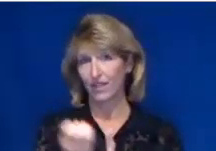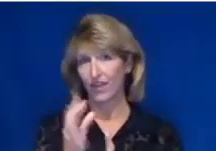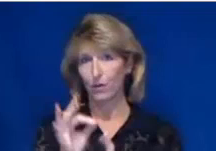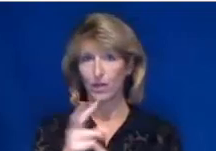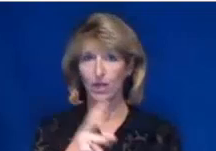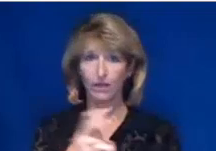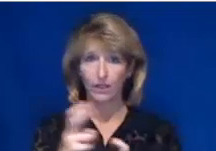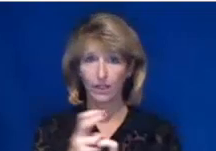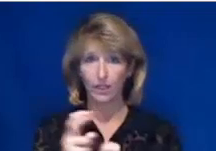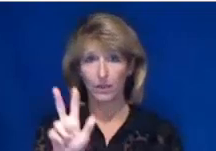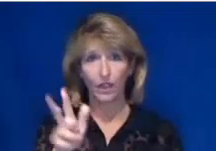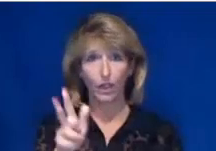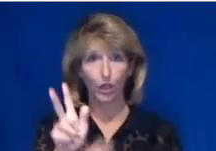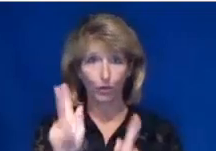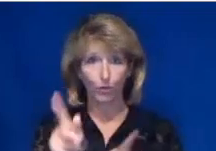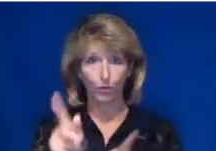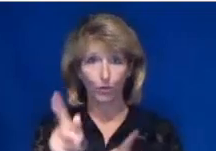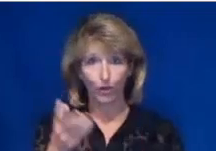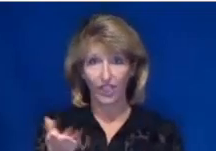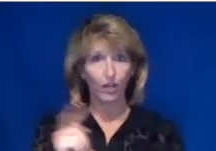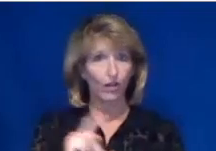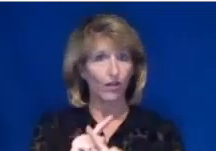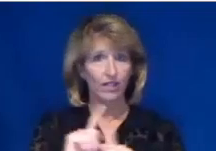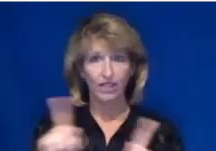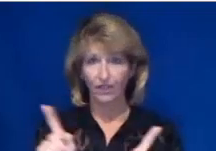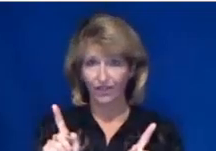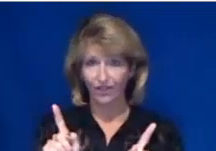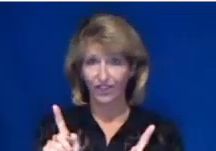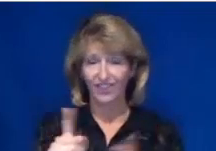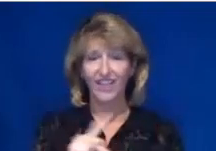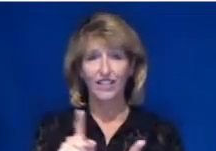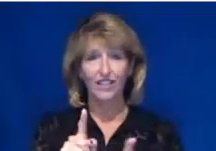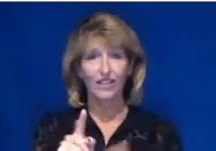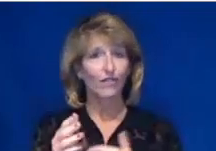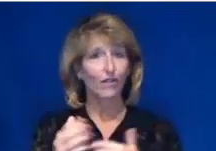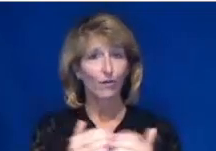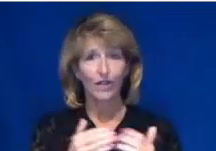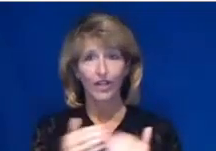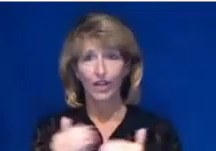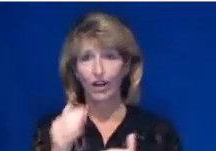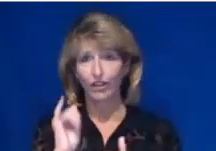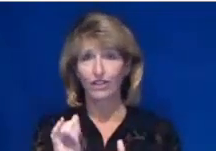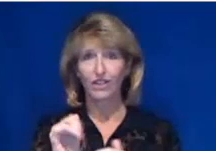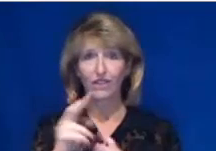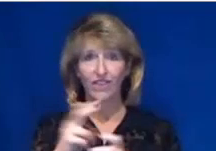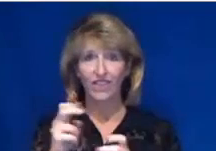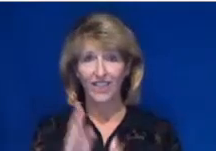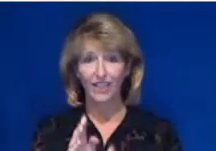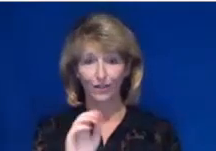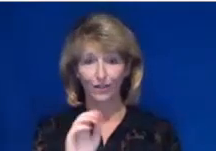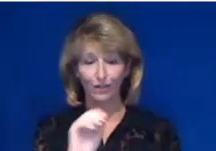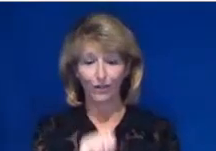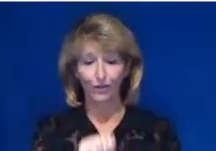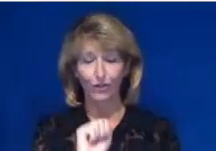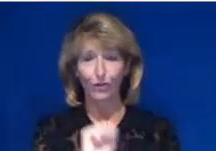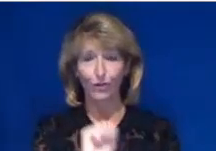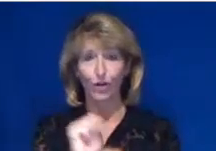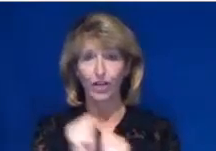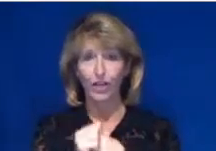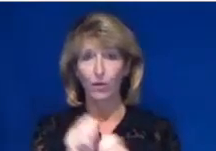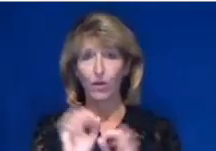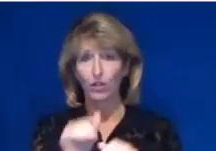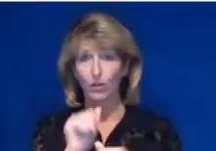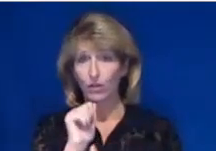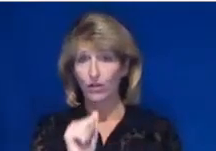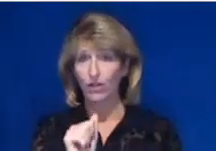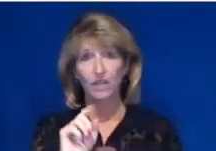It's important to remember when you hire an interpreter, it changes the climate or the atmosphere because of the third party being involved.